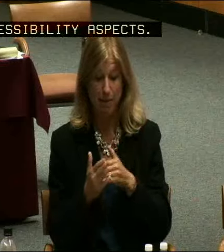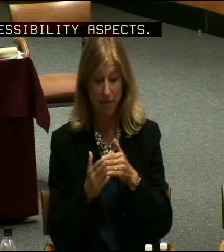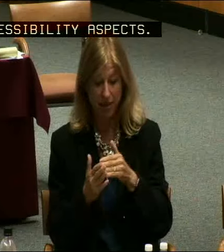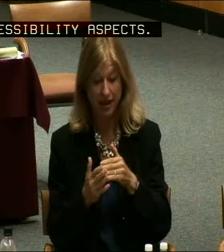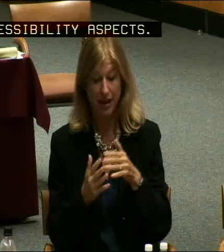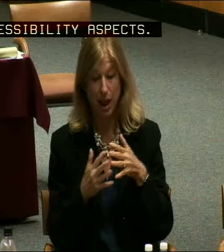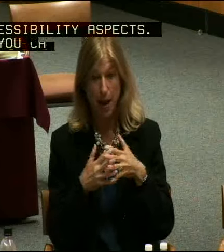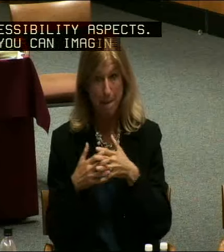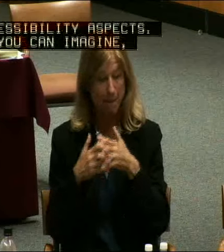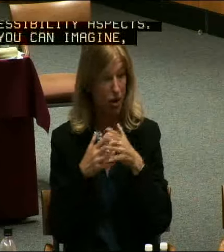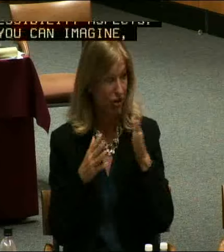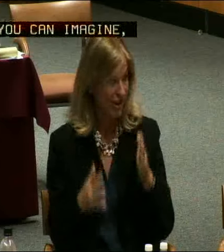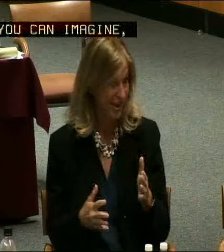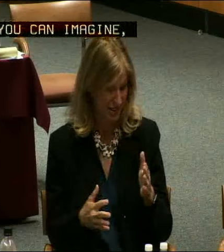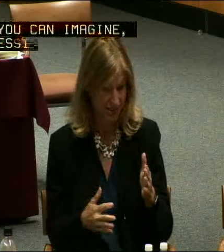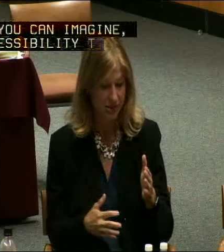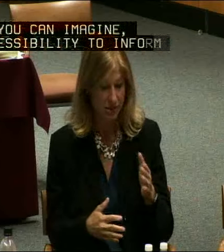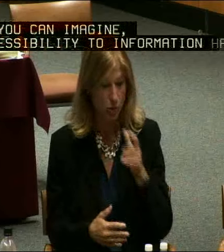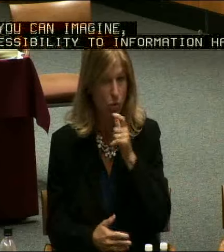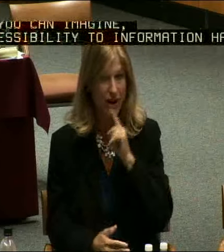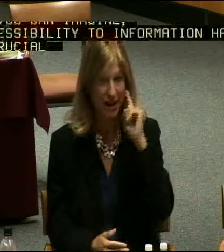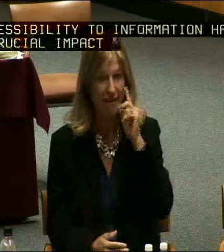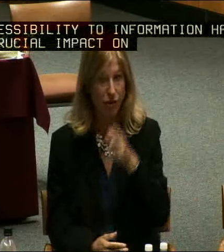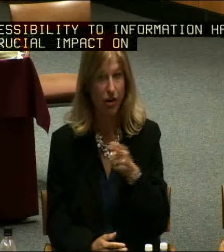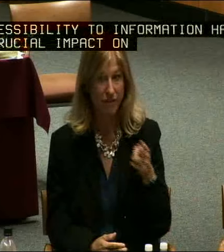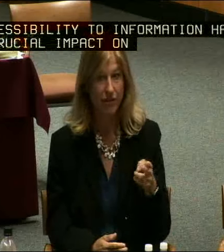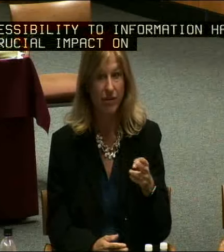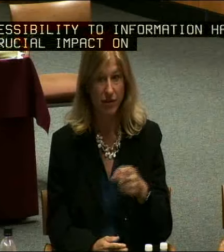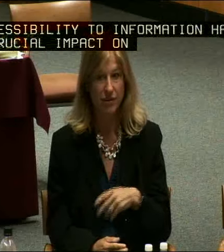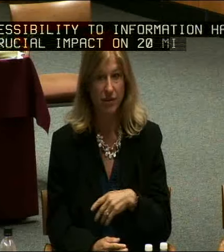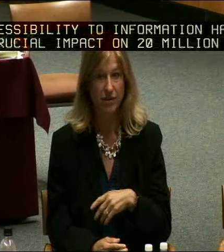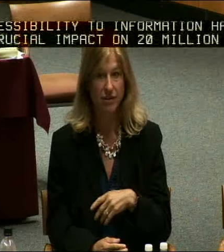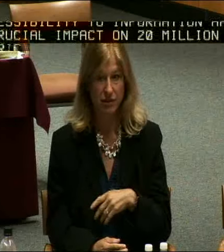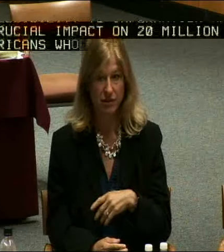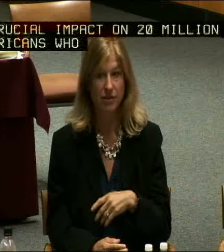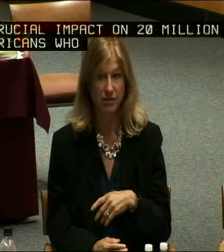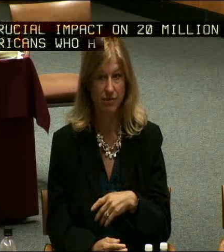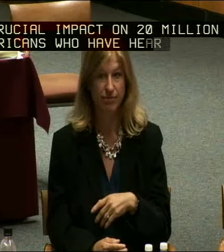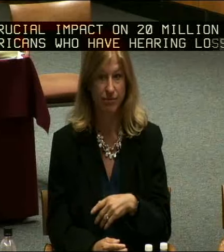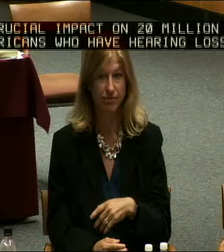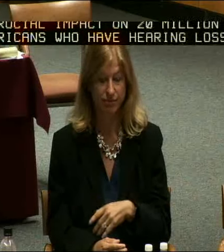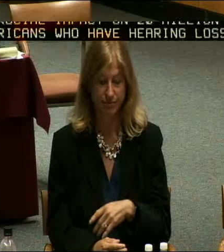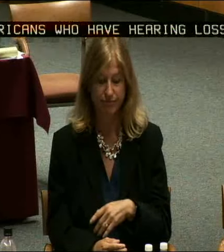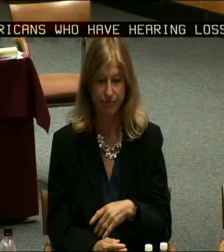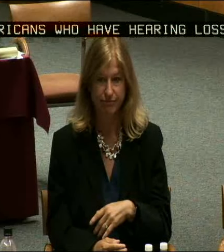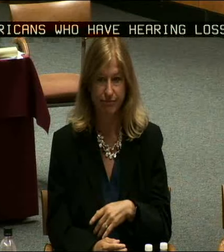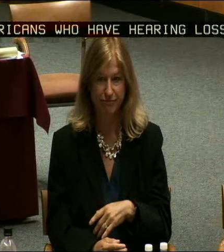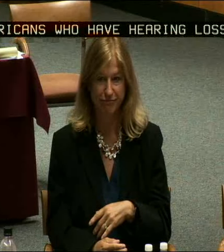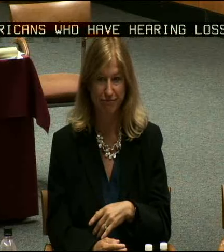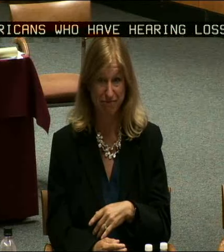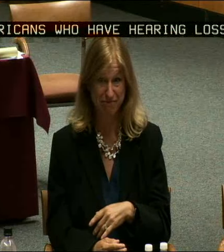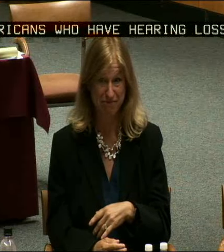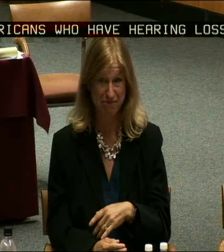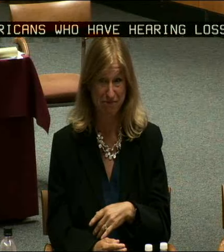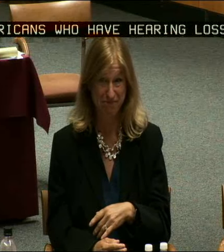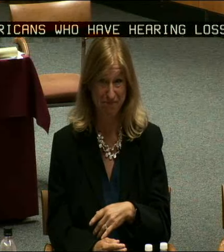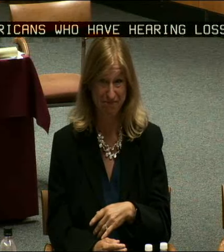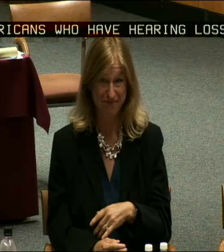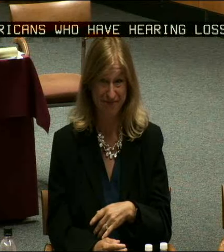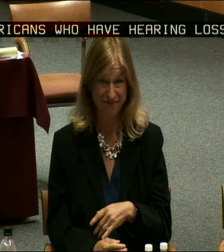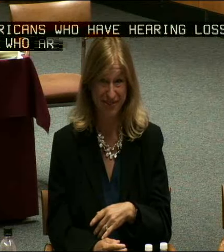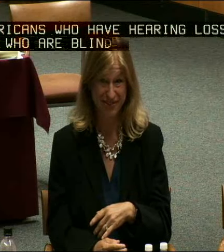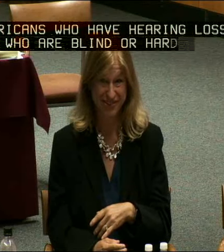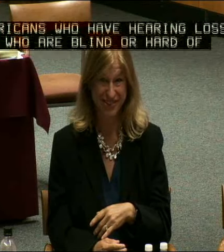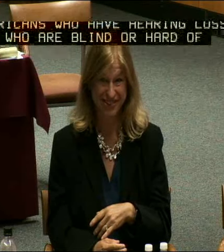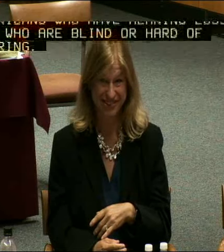million Americans who have hearing loss and who are blind or hard of hearing. I'm sorry. The interpreter has